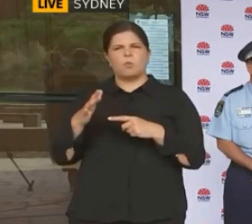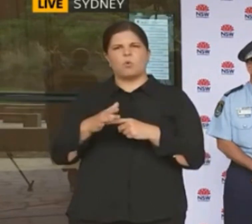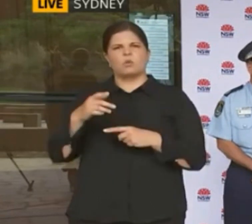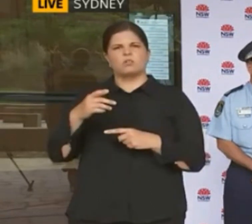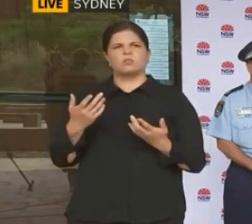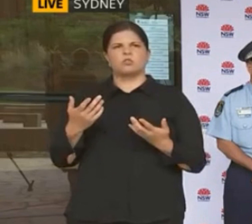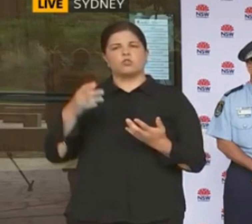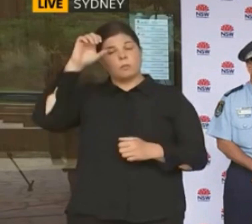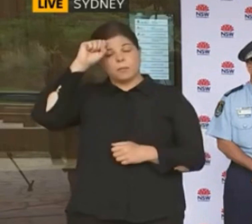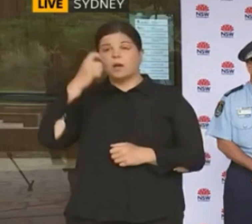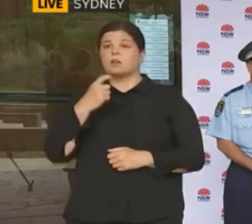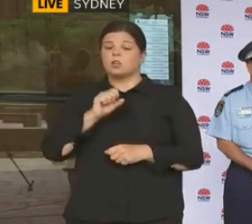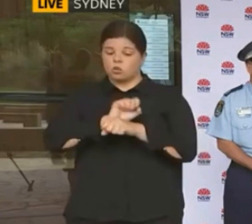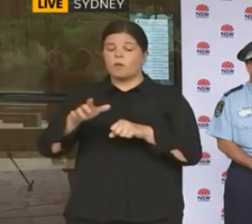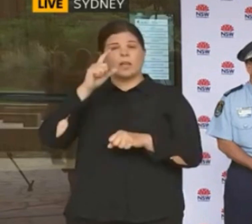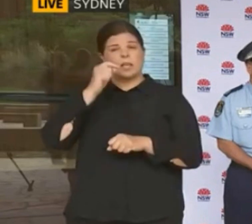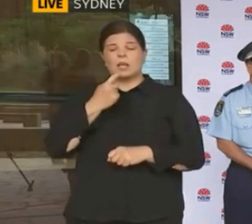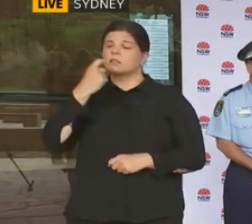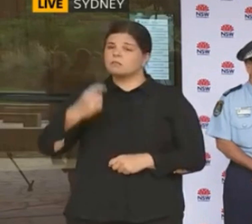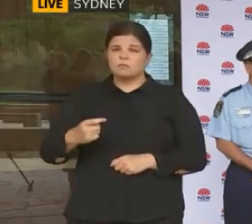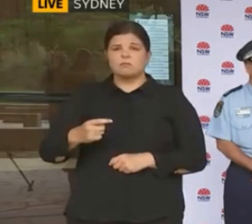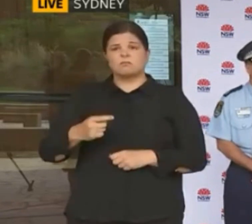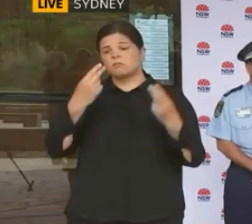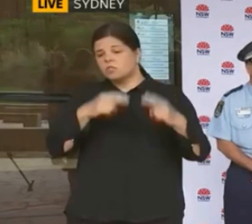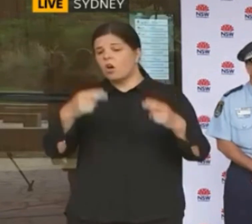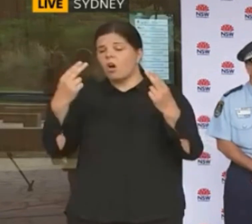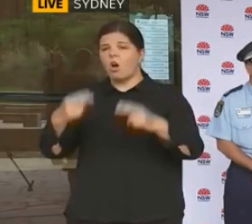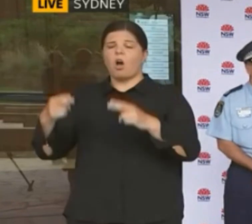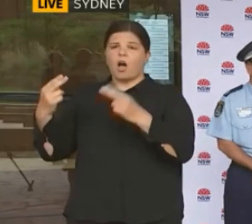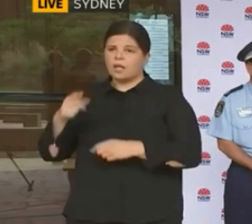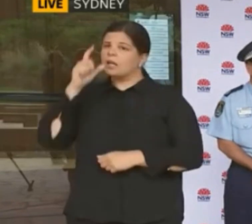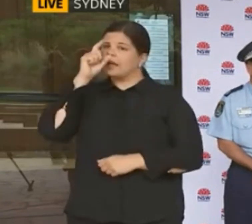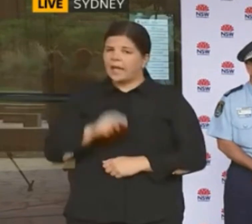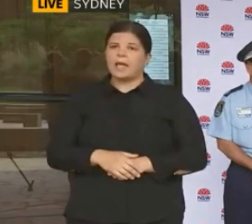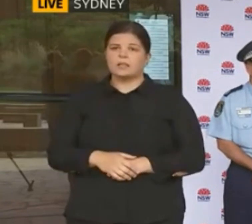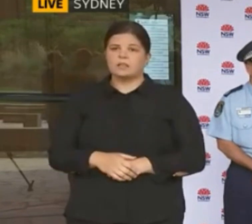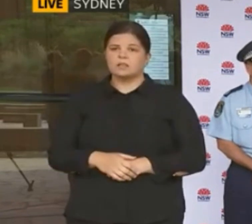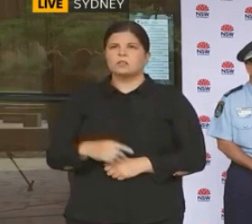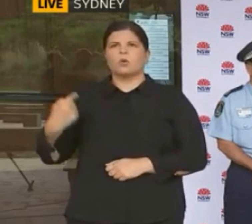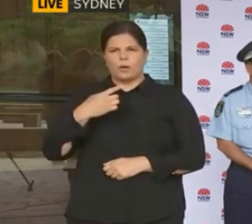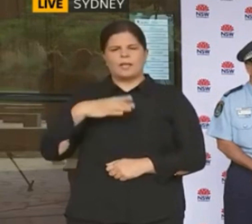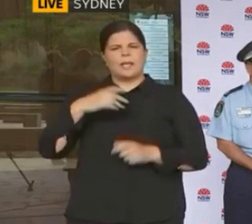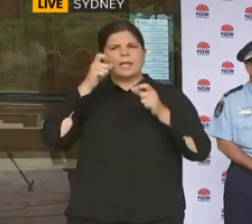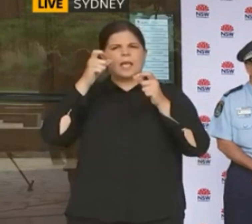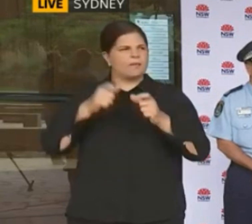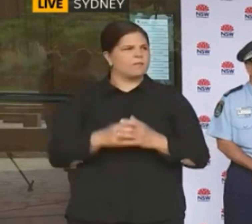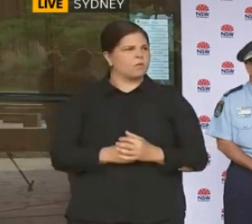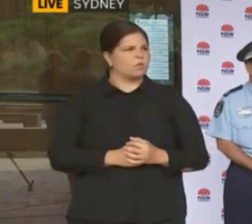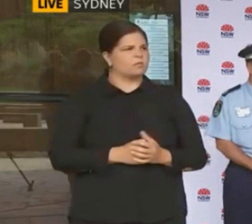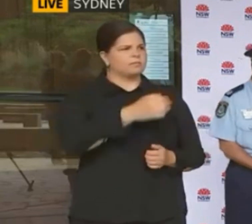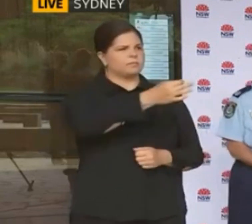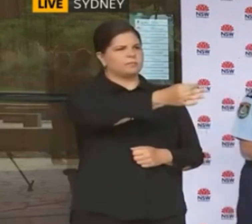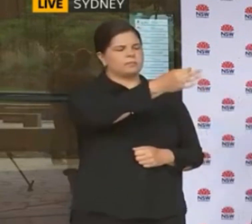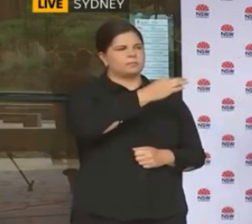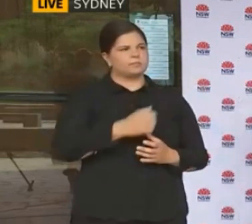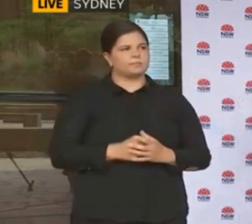is a mild disease. COVID can have tragic and devastating outcomes. We need to treat it with care. Premier, there's been